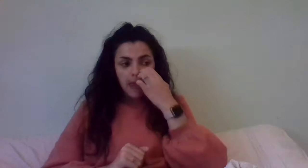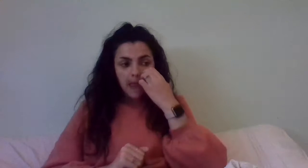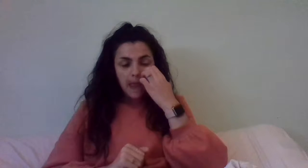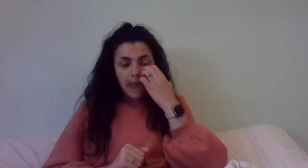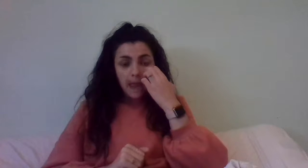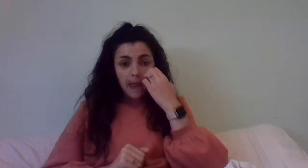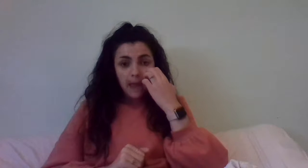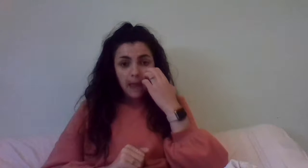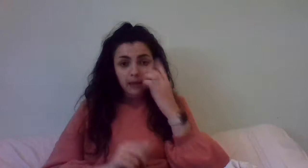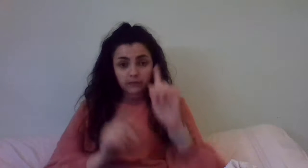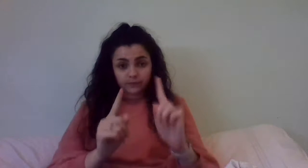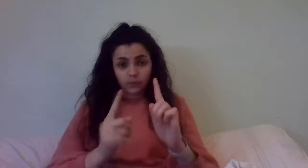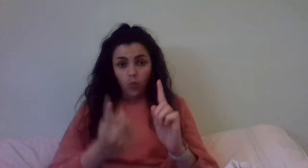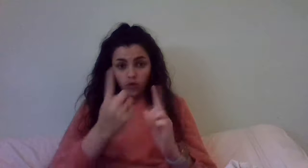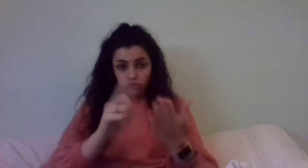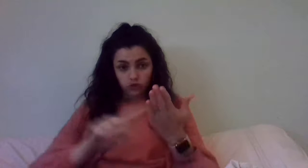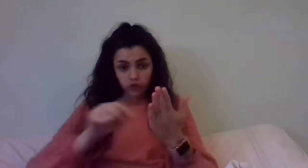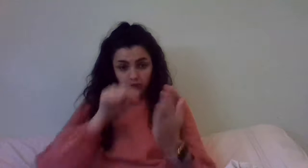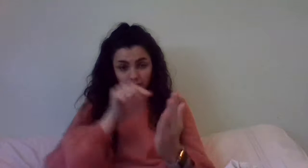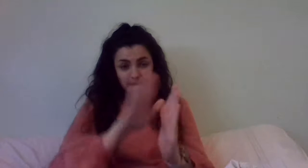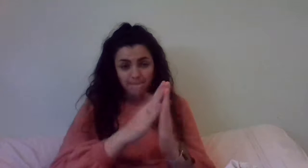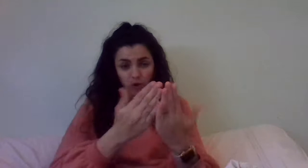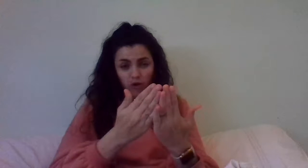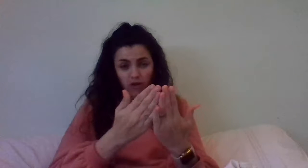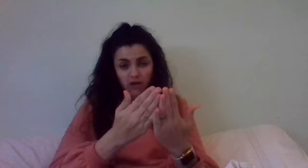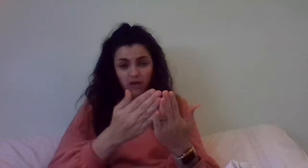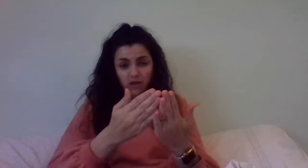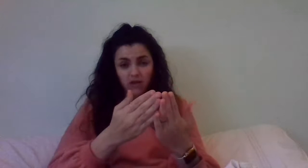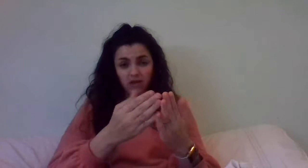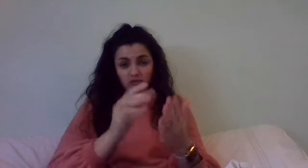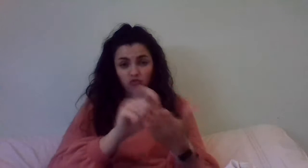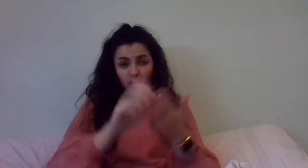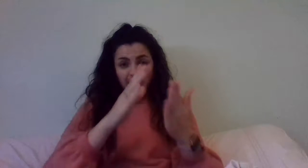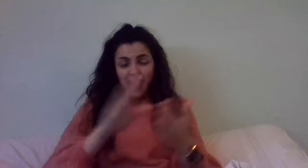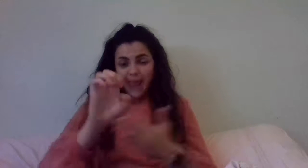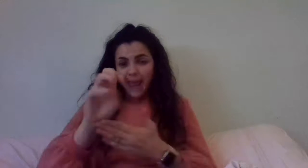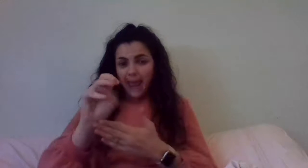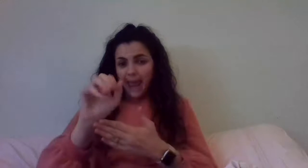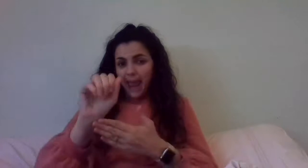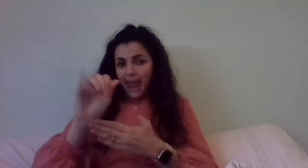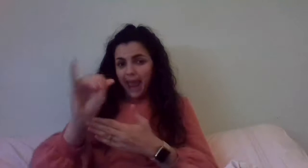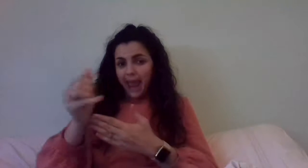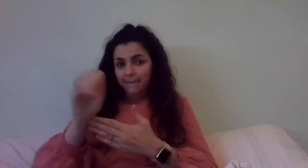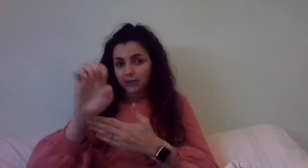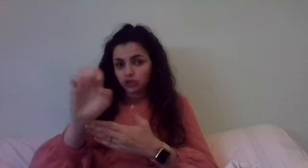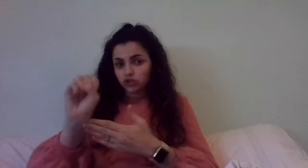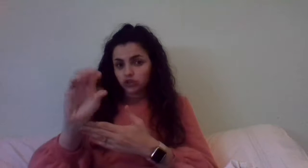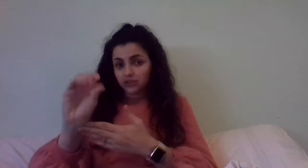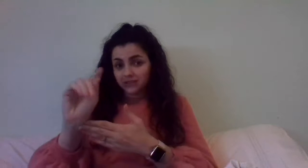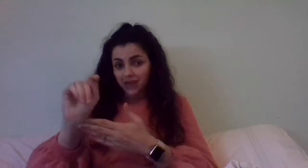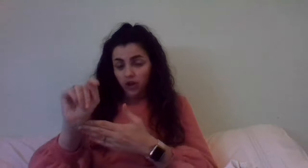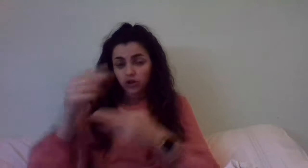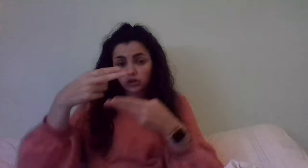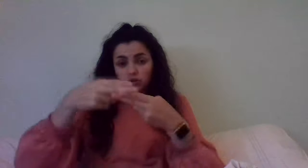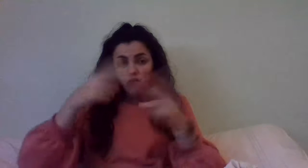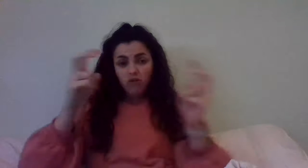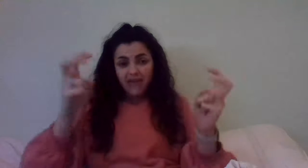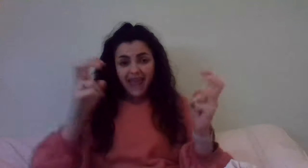Emmett J. Scott, and the book is entitled Negro Migration During the War. Negro Migration During the War from